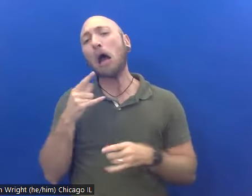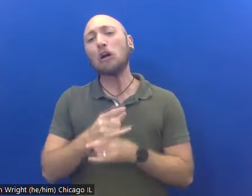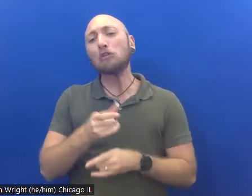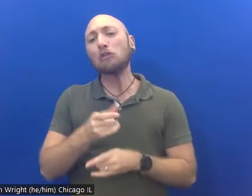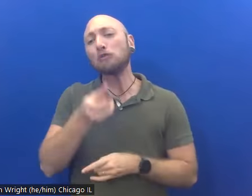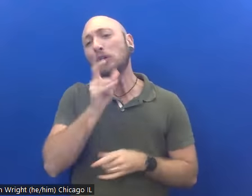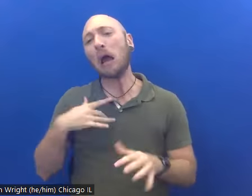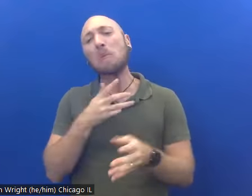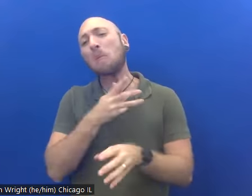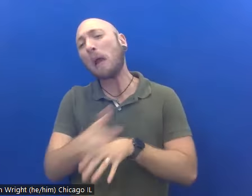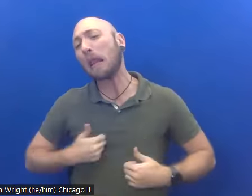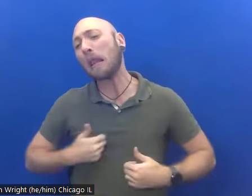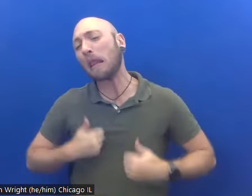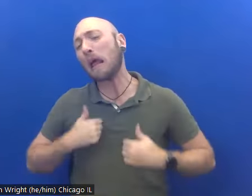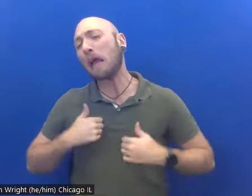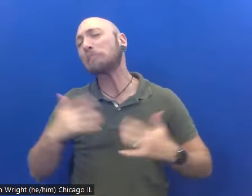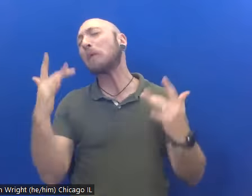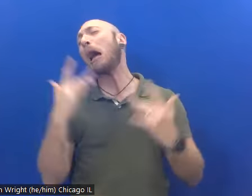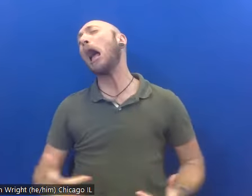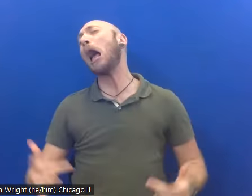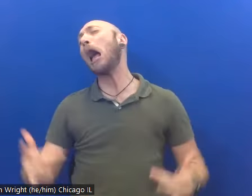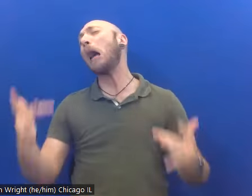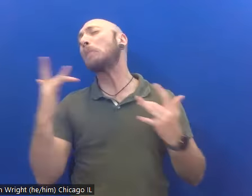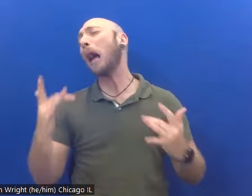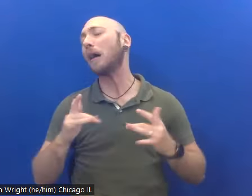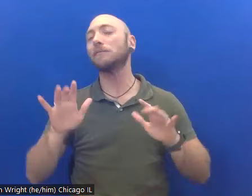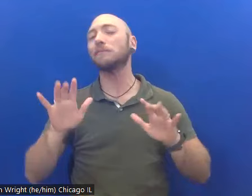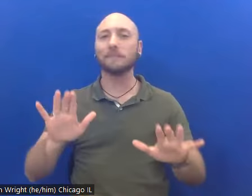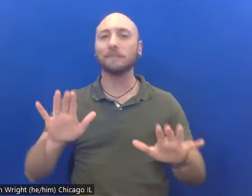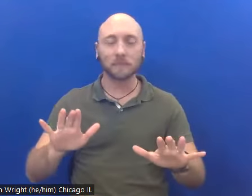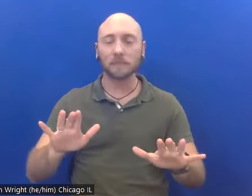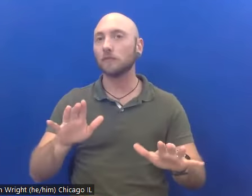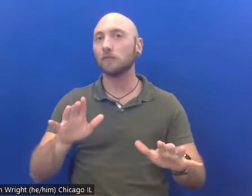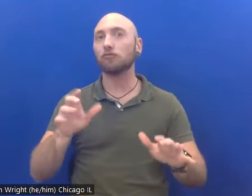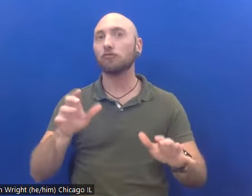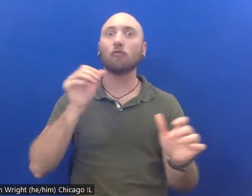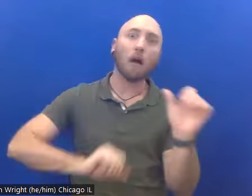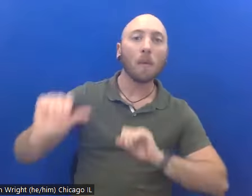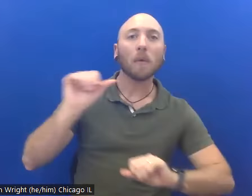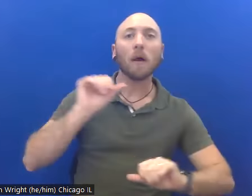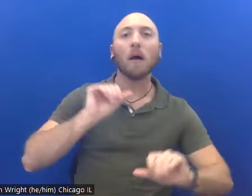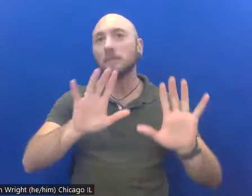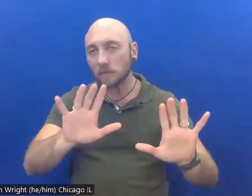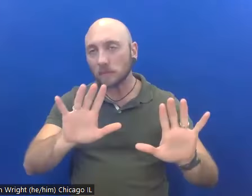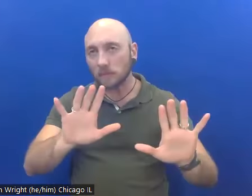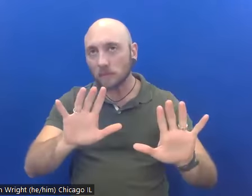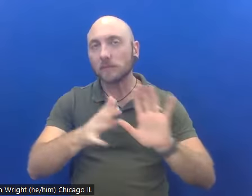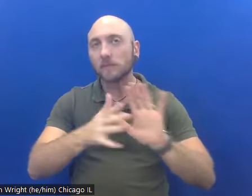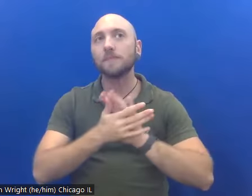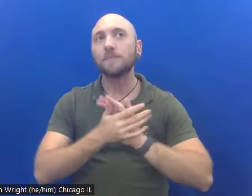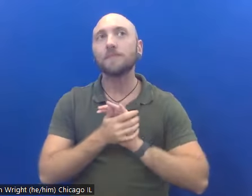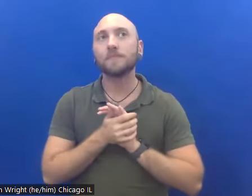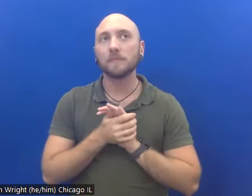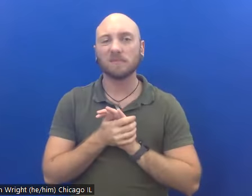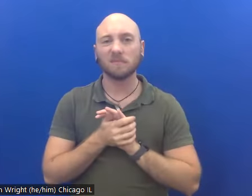Woe is me, right? And I'd be like so over dramatic about it, and that would be rough for a while.